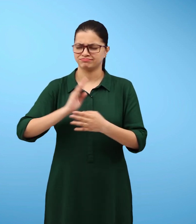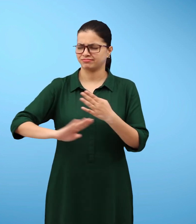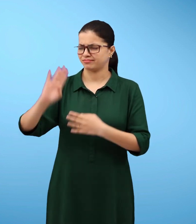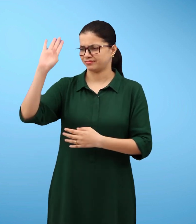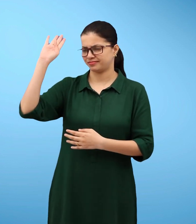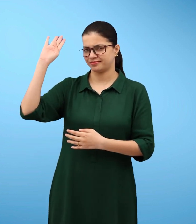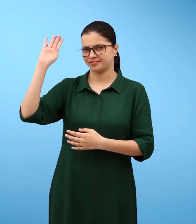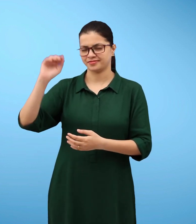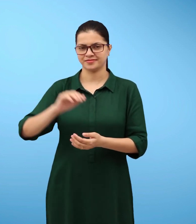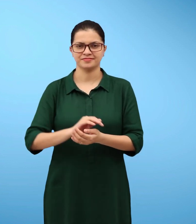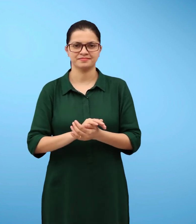Purana,